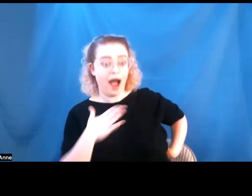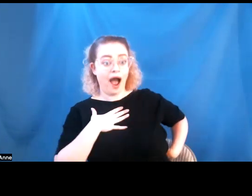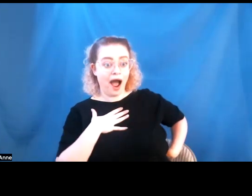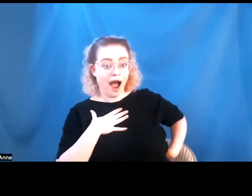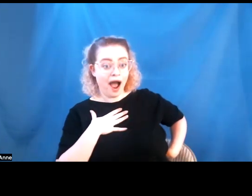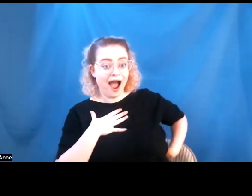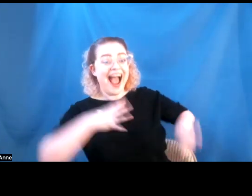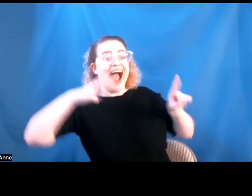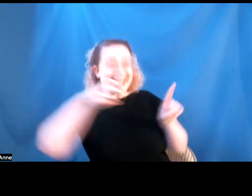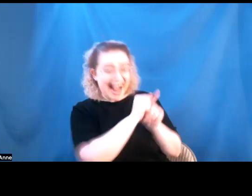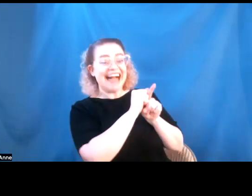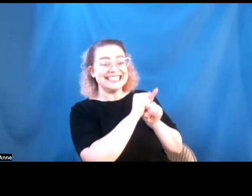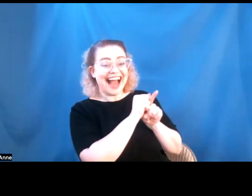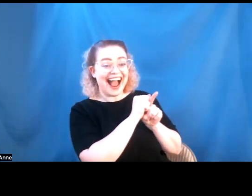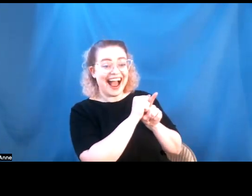Gotcha.